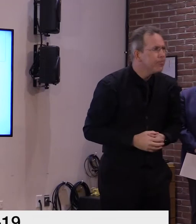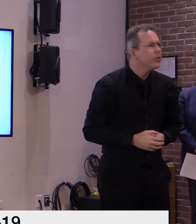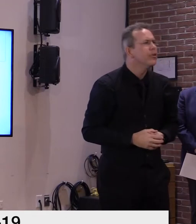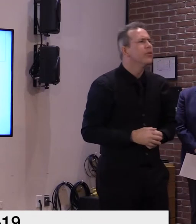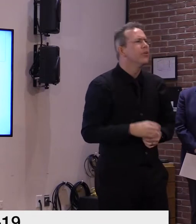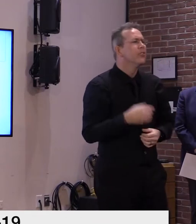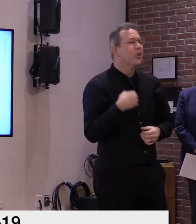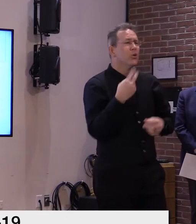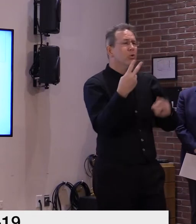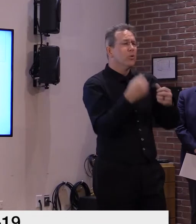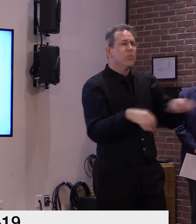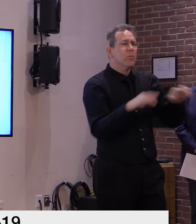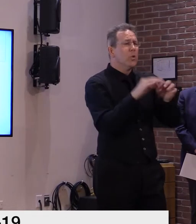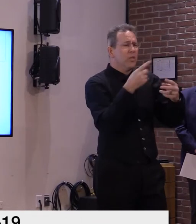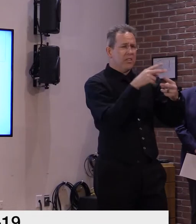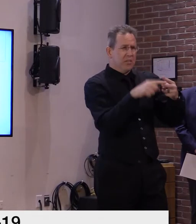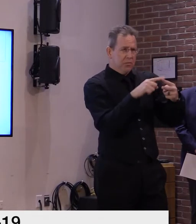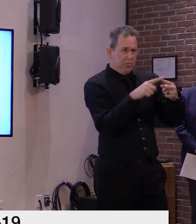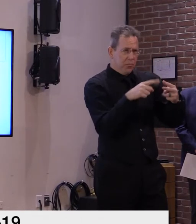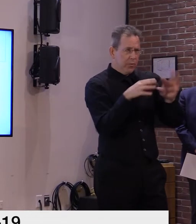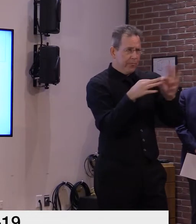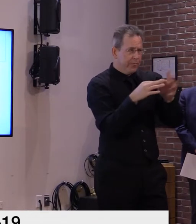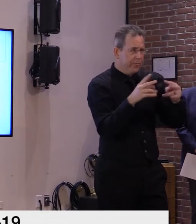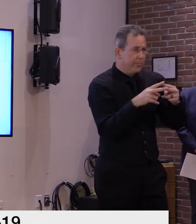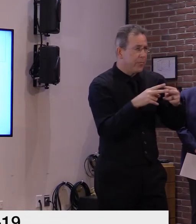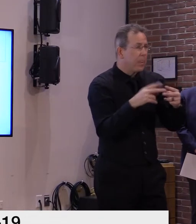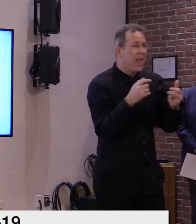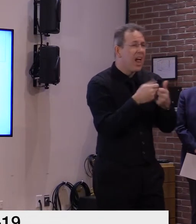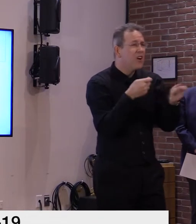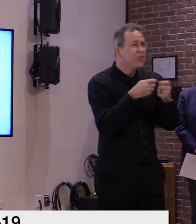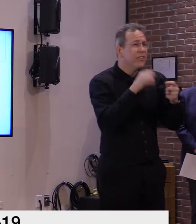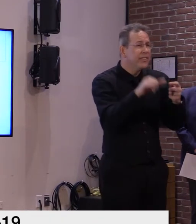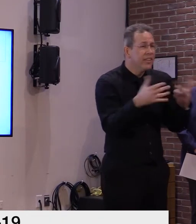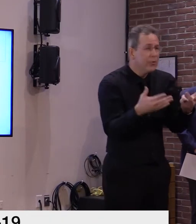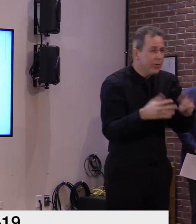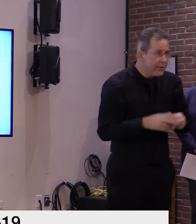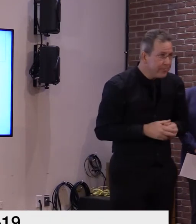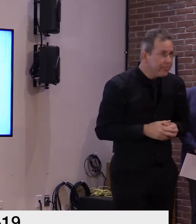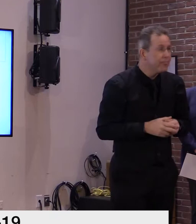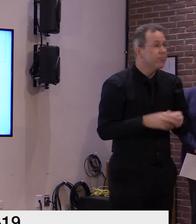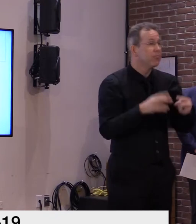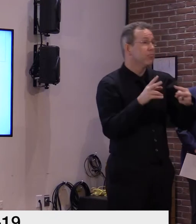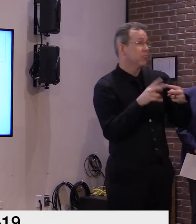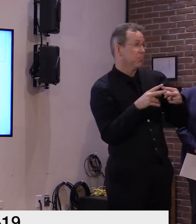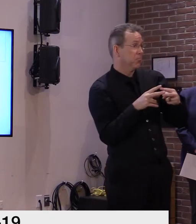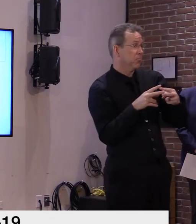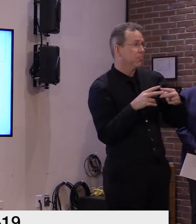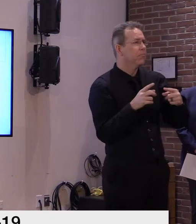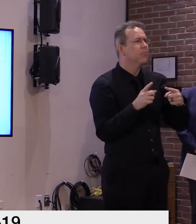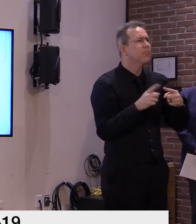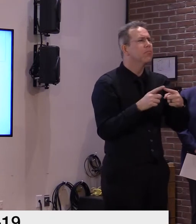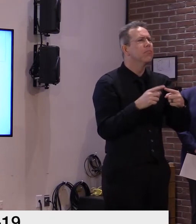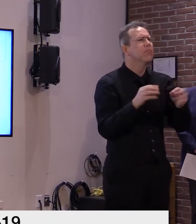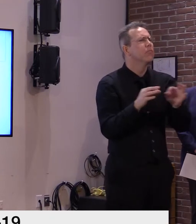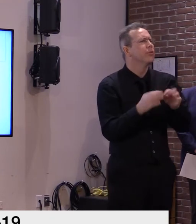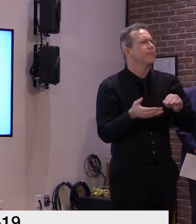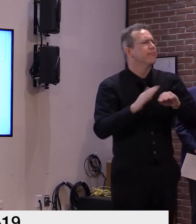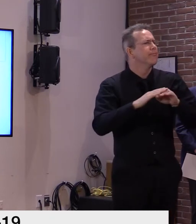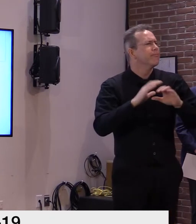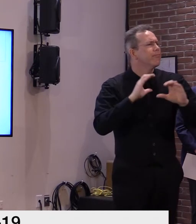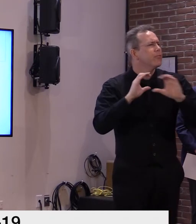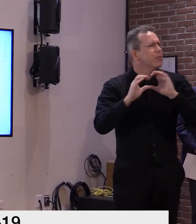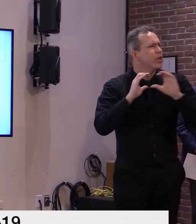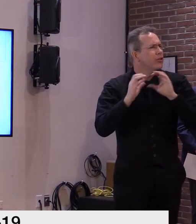children cope with anxiety are communication and connection. and children are missing that connection right